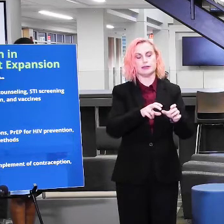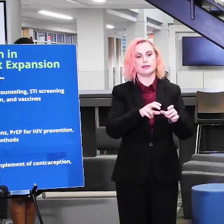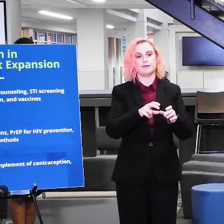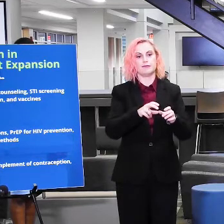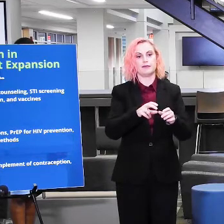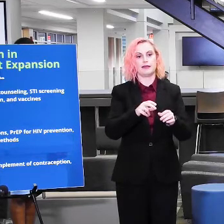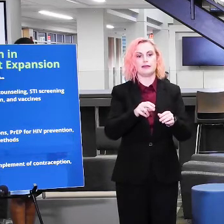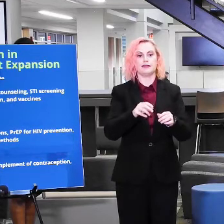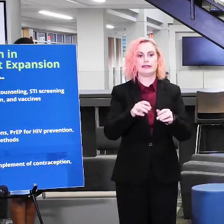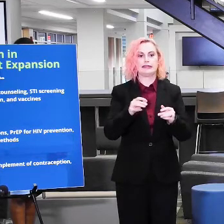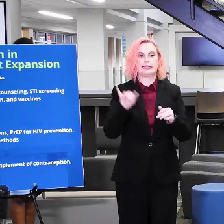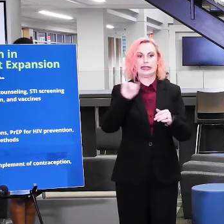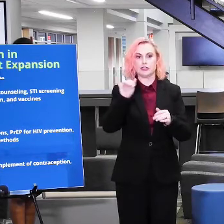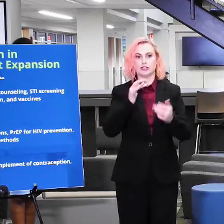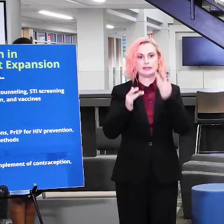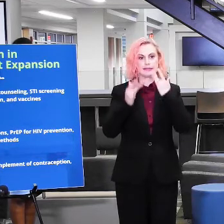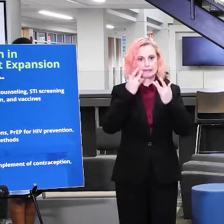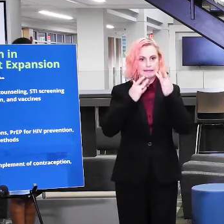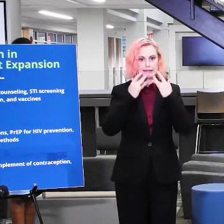enough money.